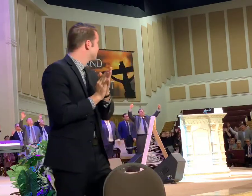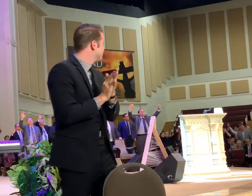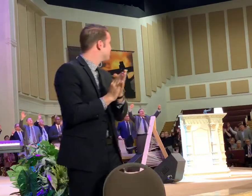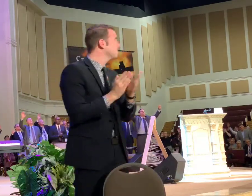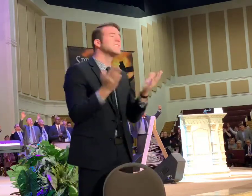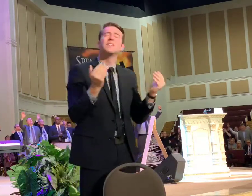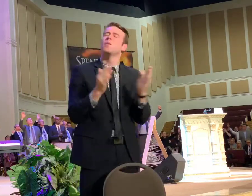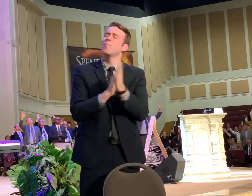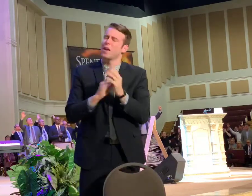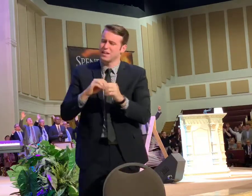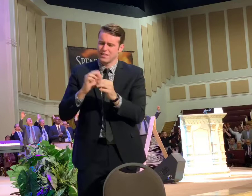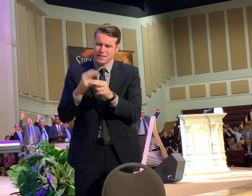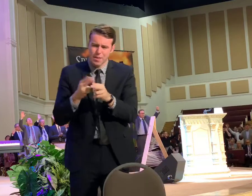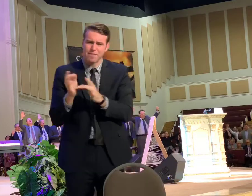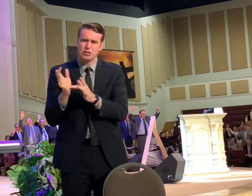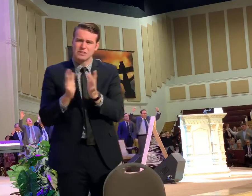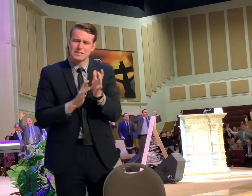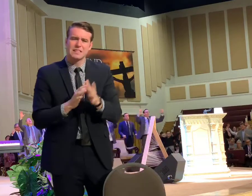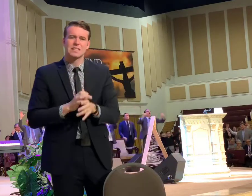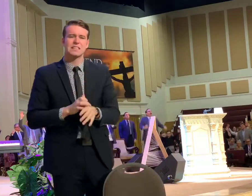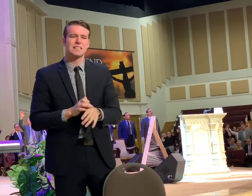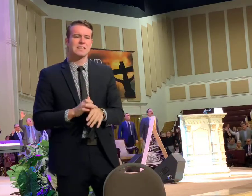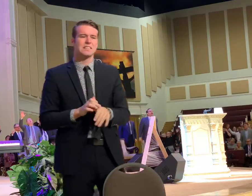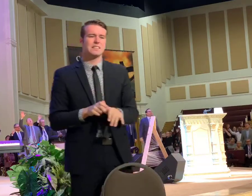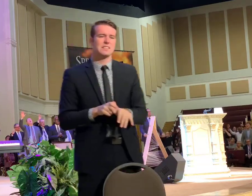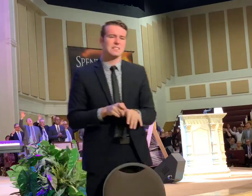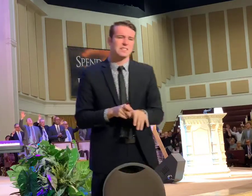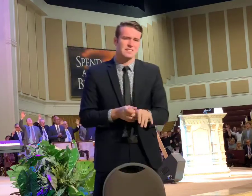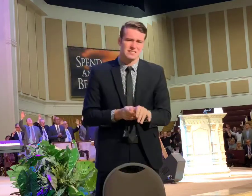Come on, somebody pray in the name of Jesus.